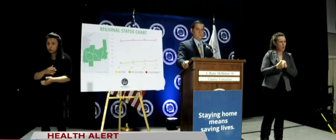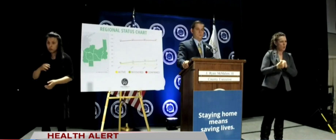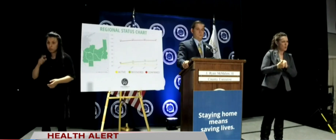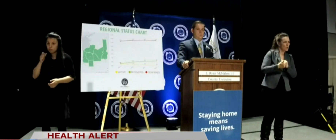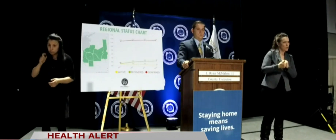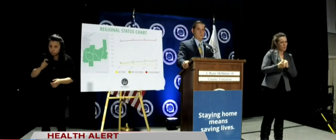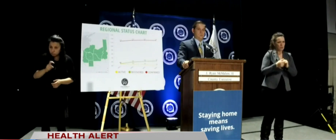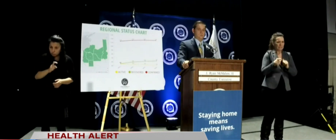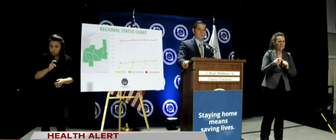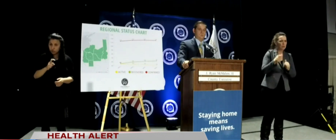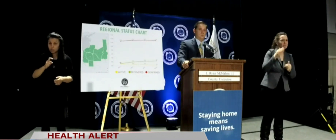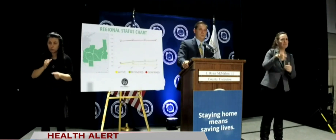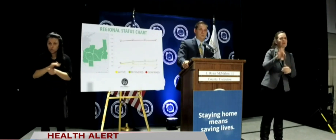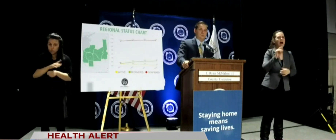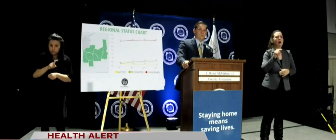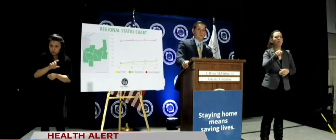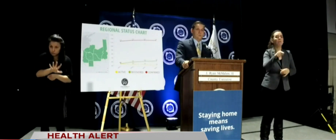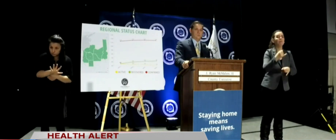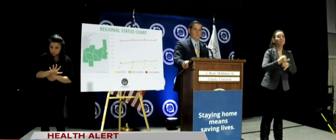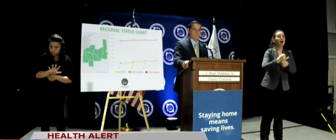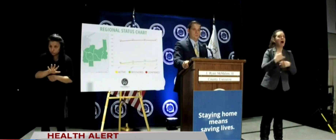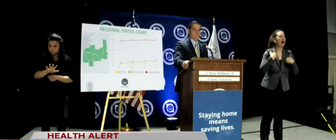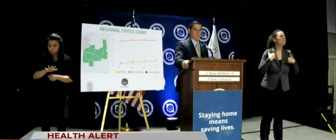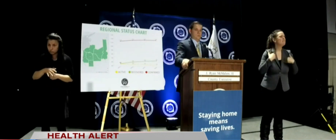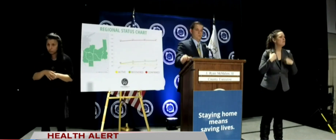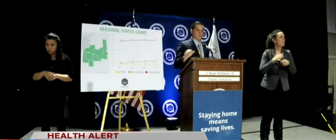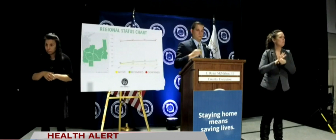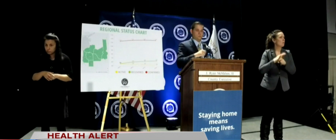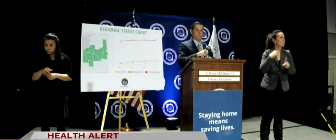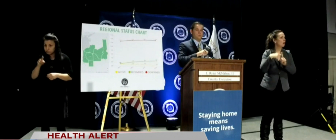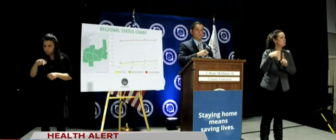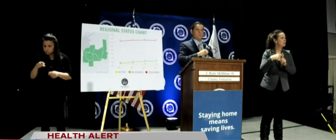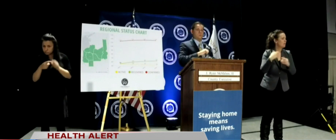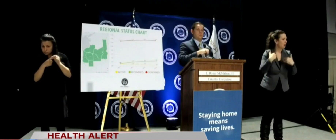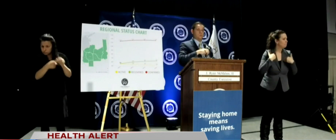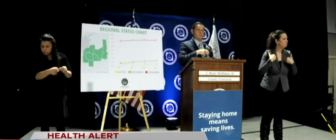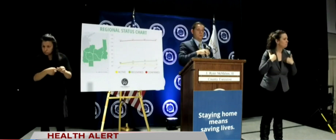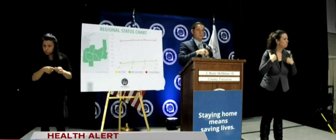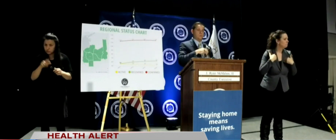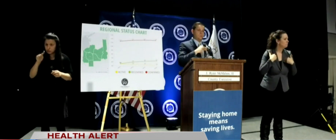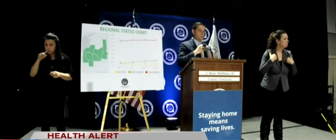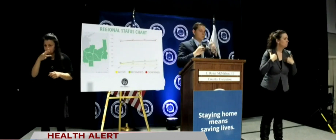The county refers me to the state refers me to the facility won't tell